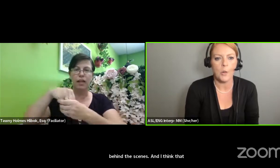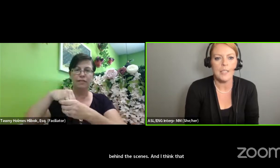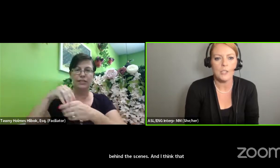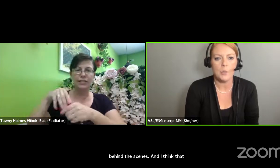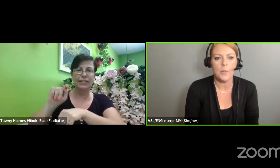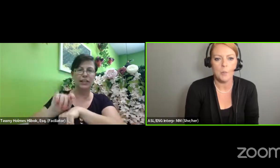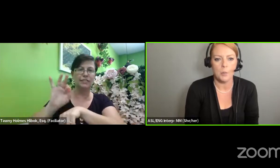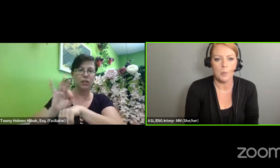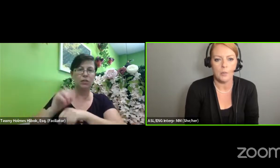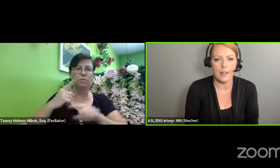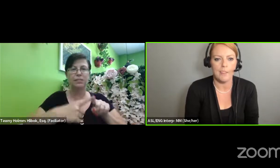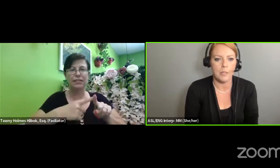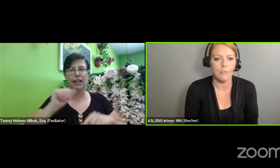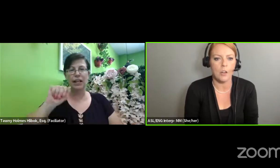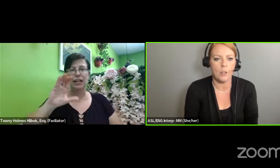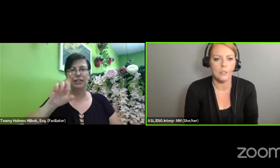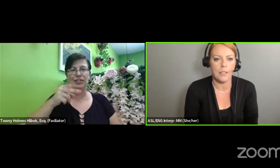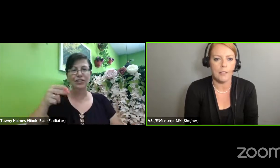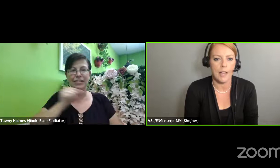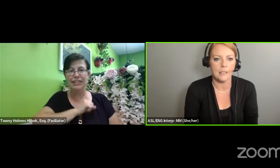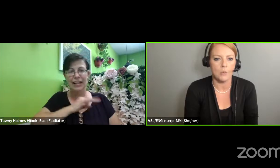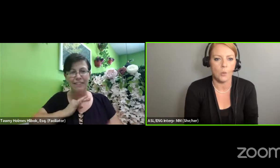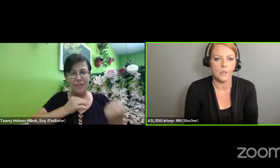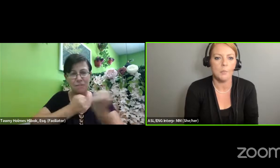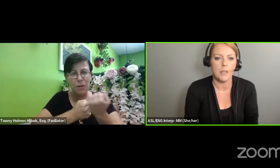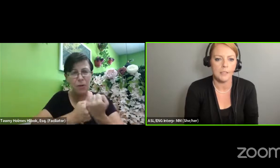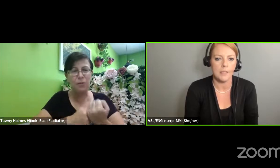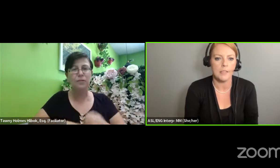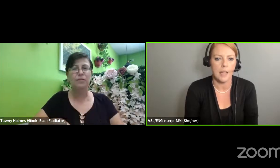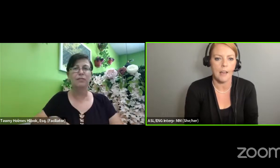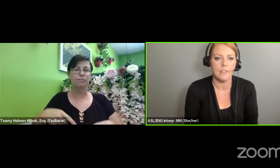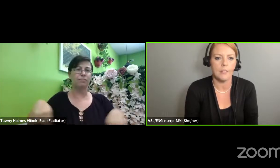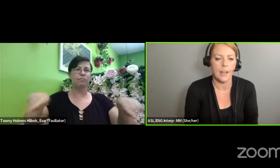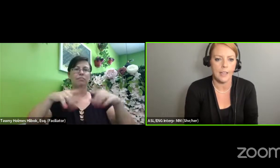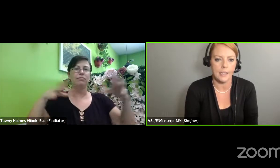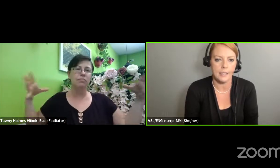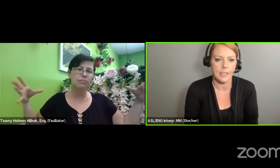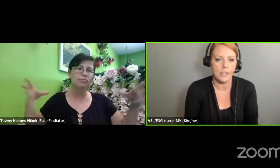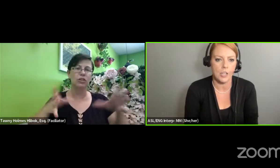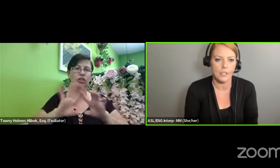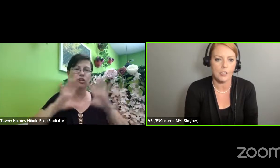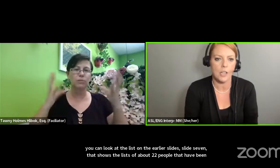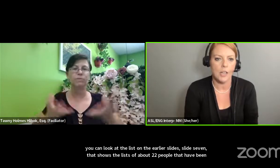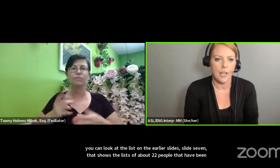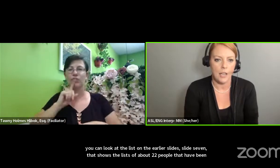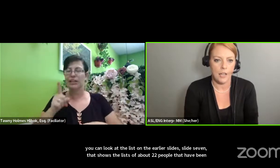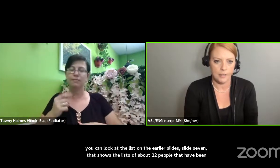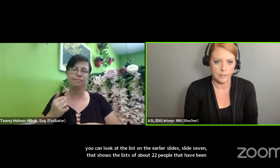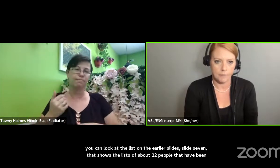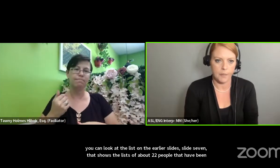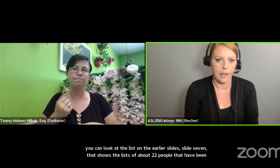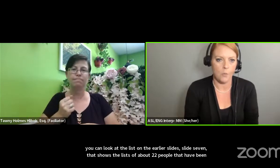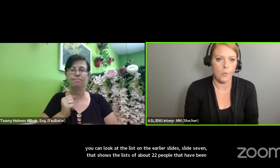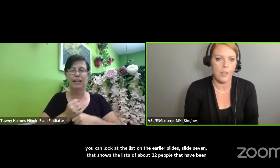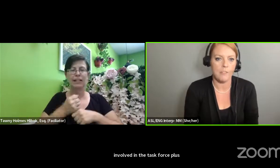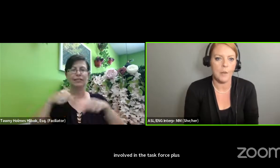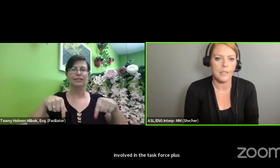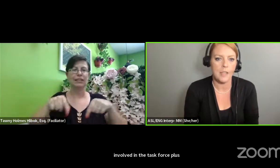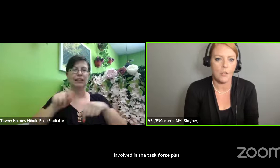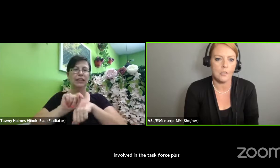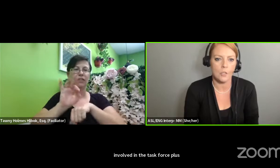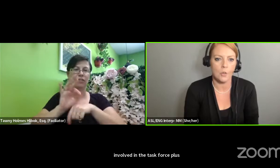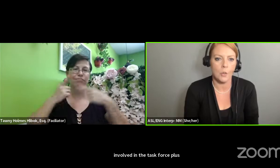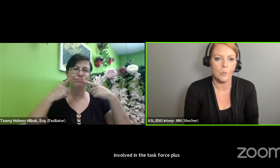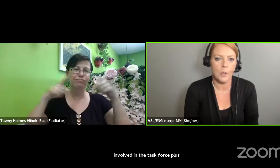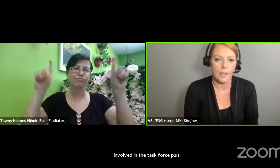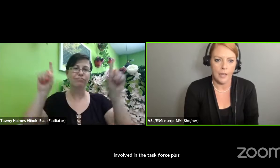about 22 people that have been involved in the task force, plus the staff at ACDHH. And when we have come